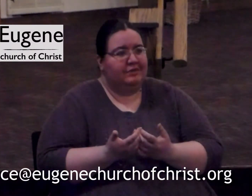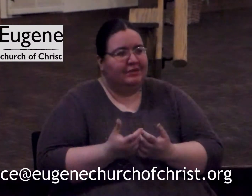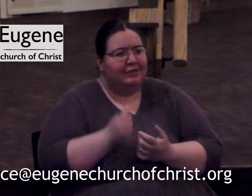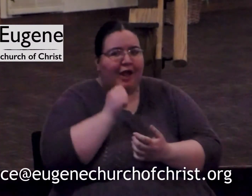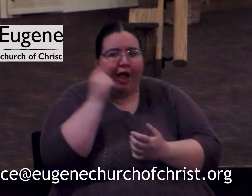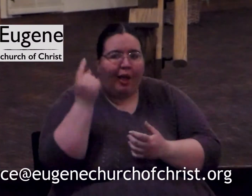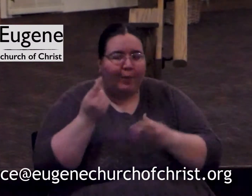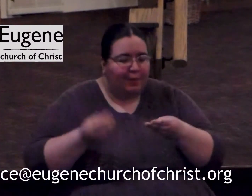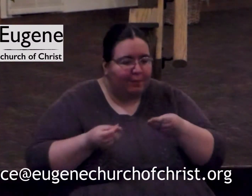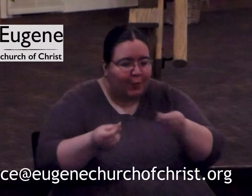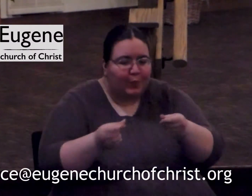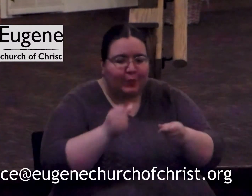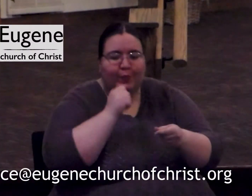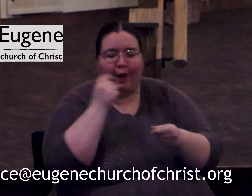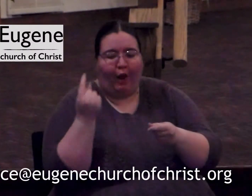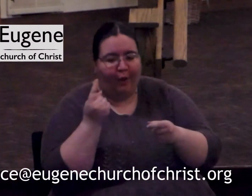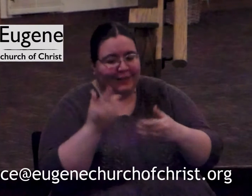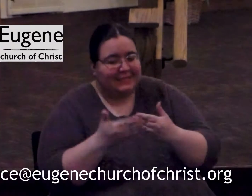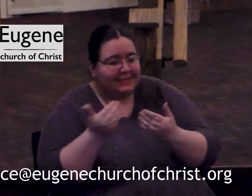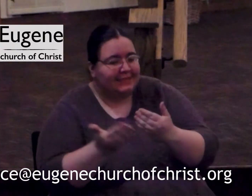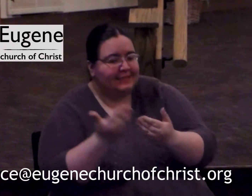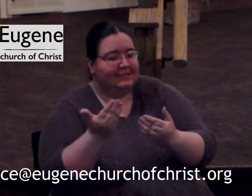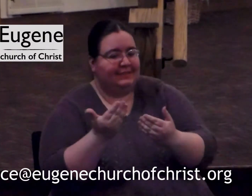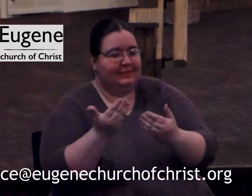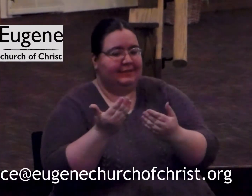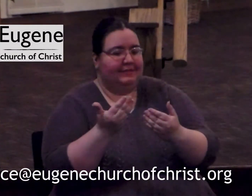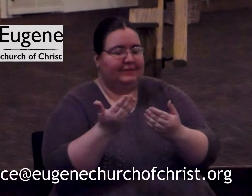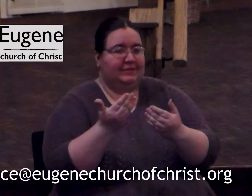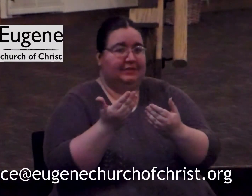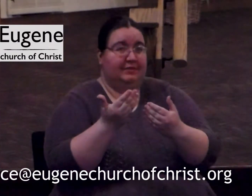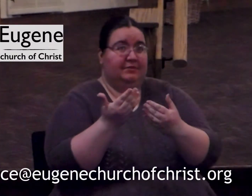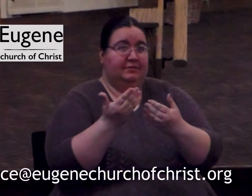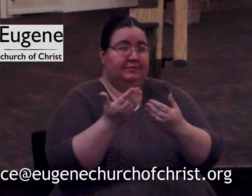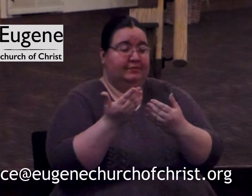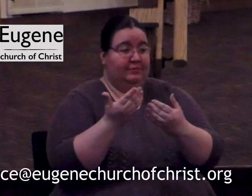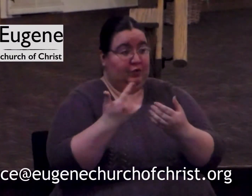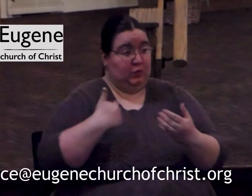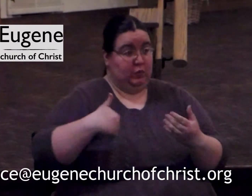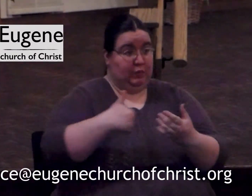always easy, and being a part of God's family doesn't change that. Still can be hard sometimes.